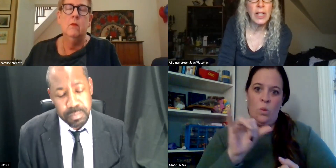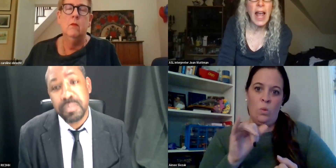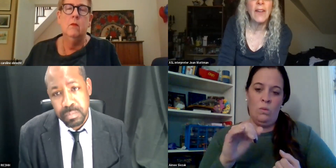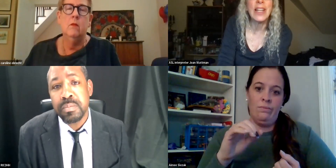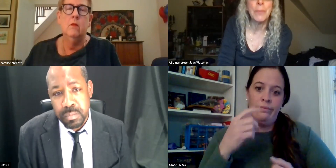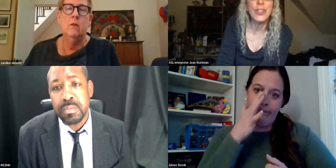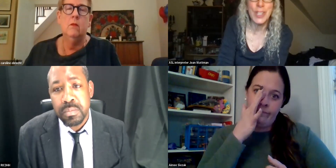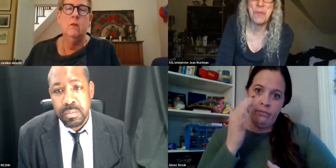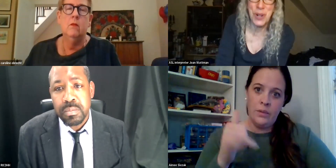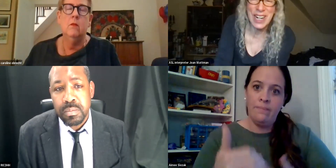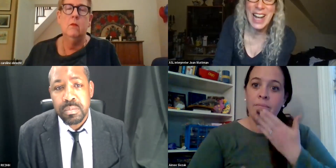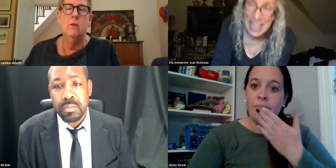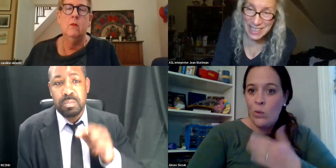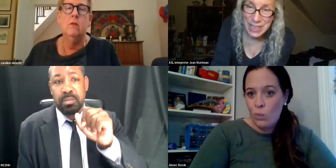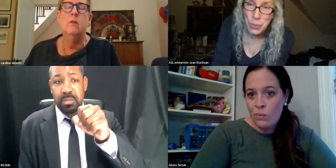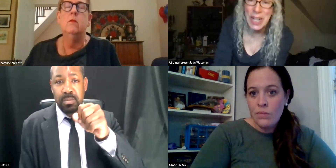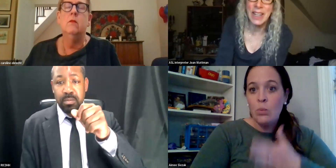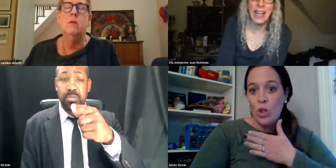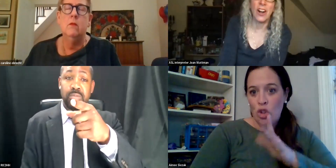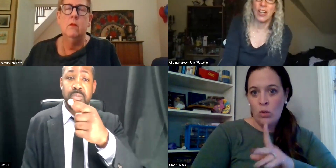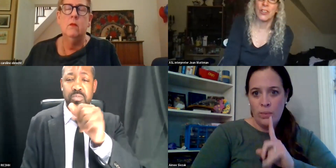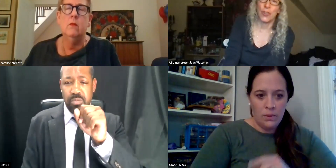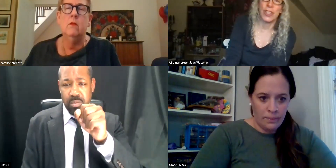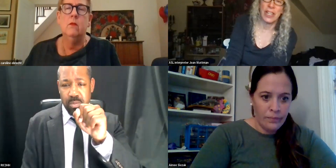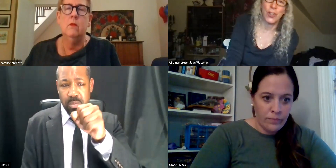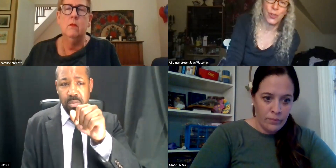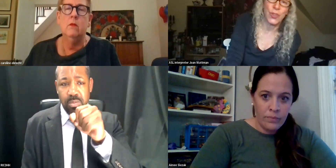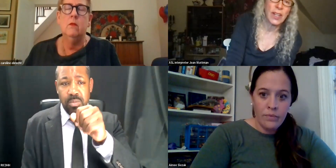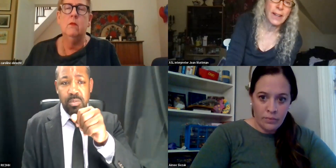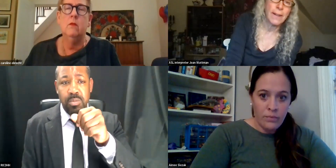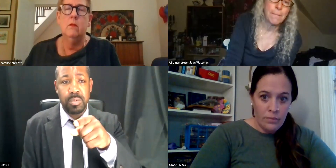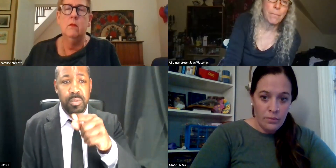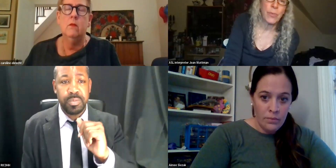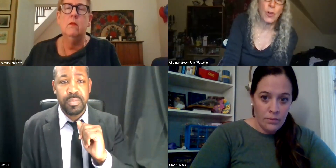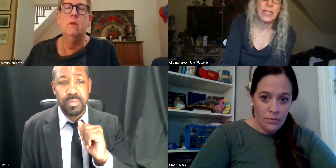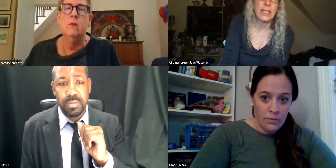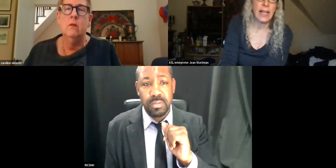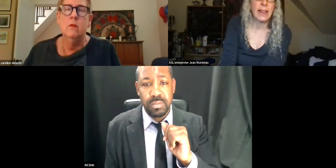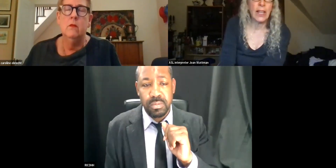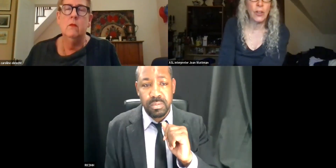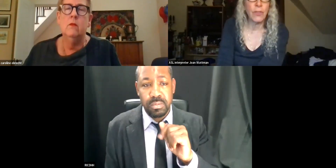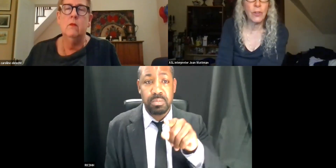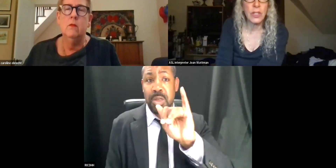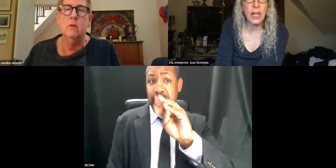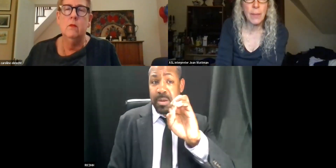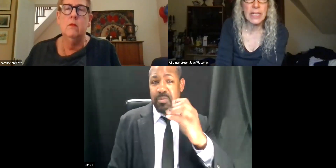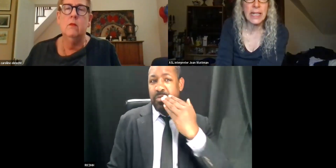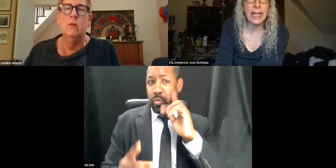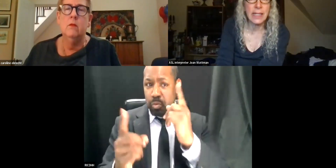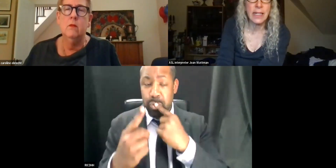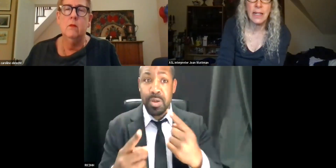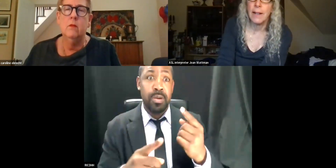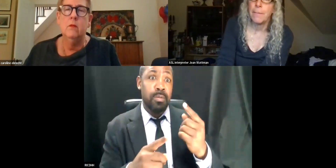to have the commission support us as well and our concerns and issues. Ernest is saying thank you for those